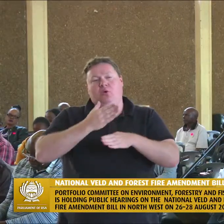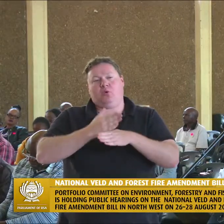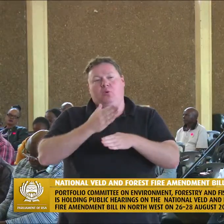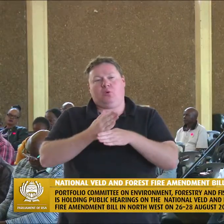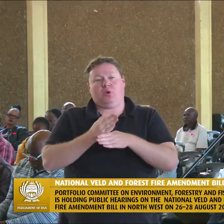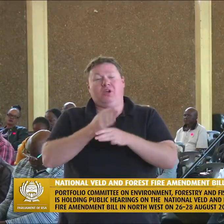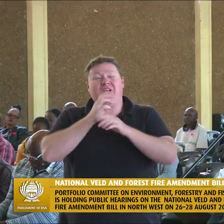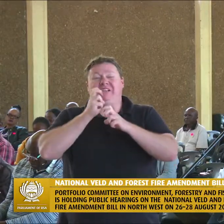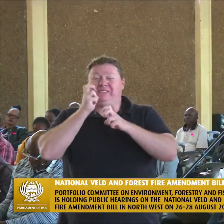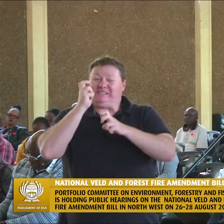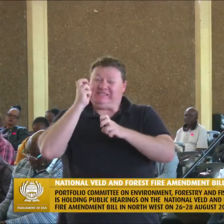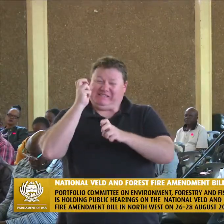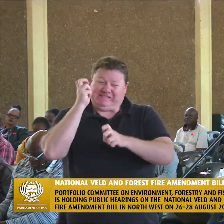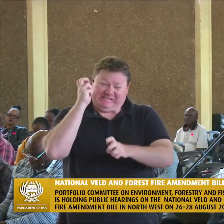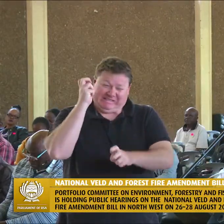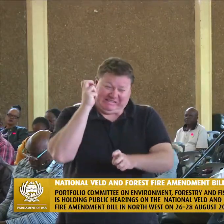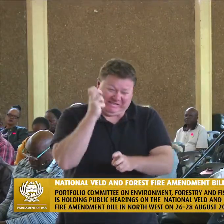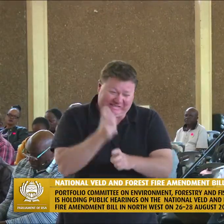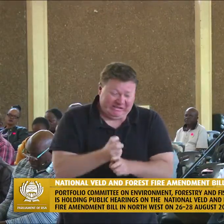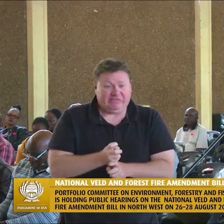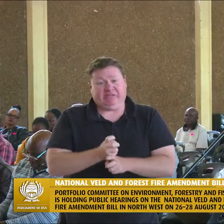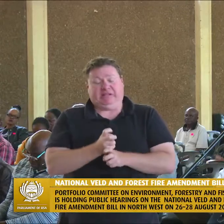and very difficult and